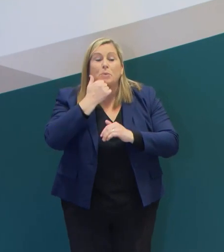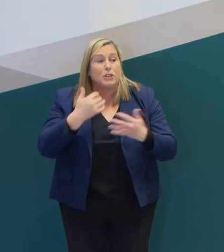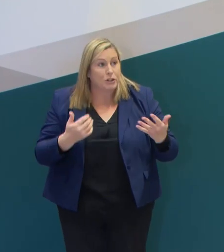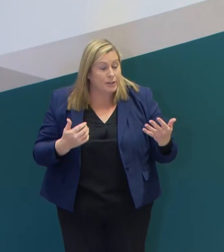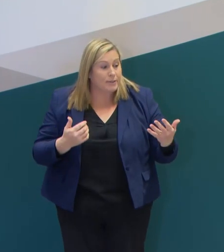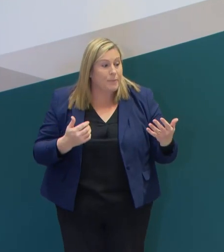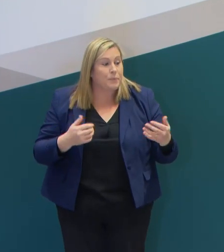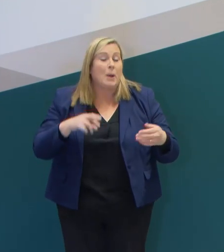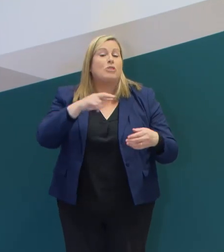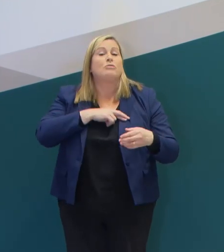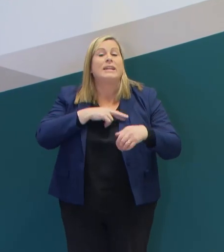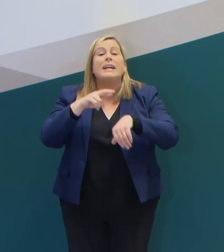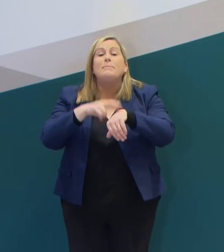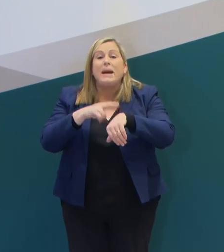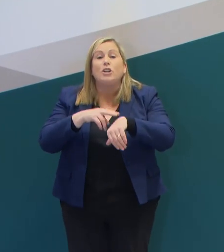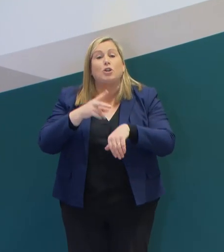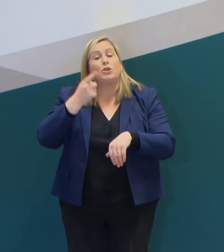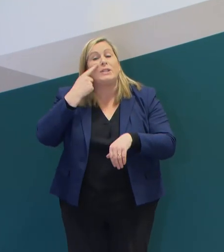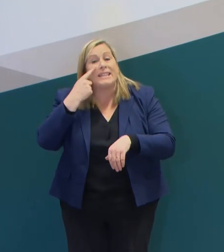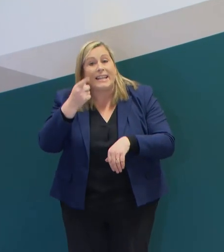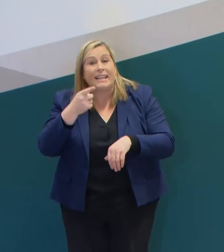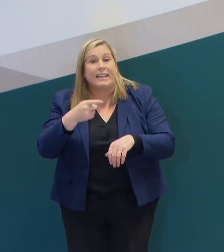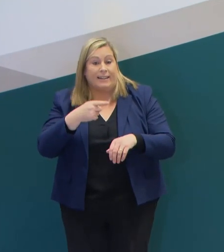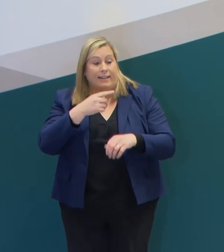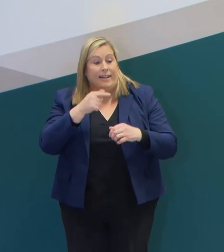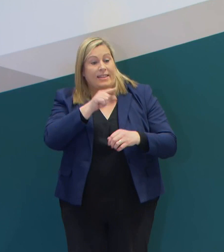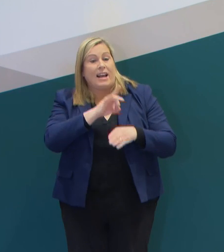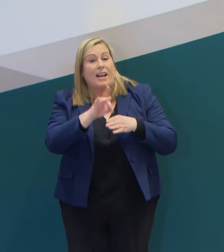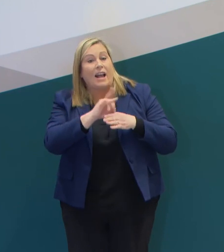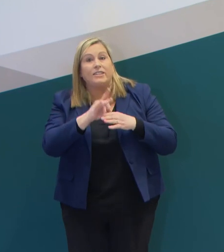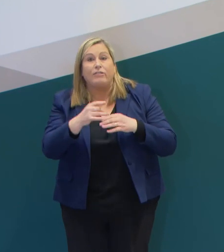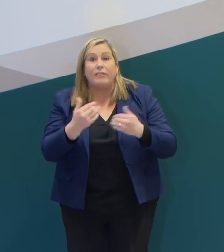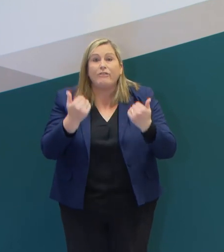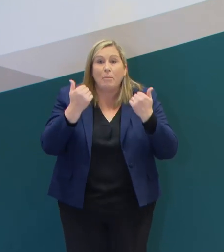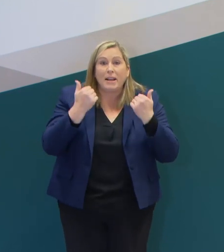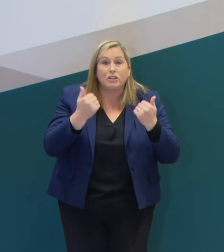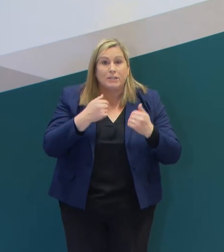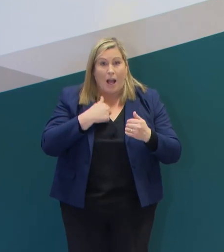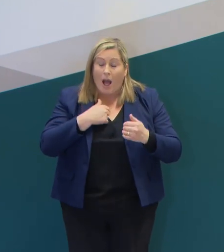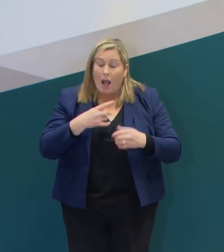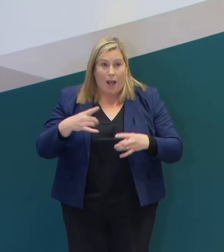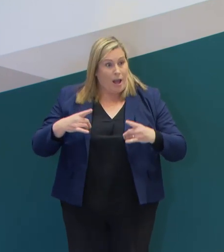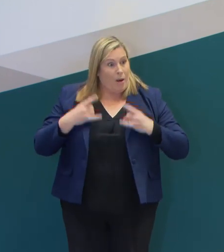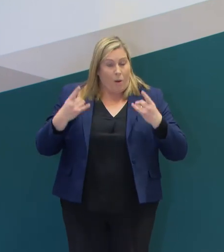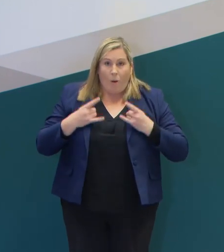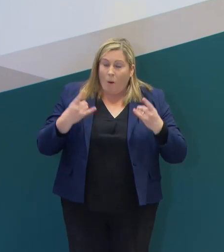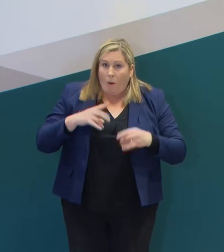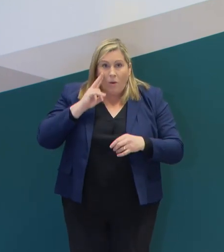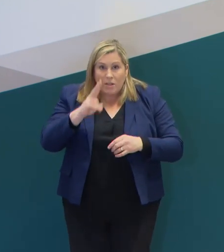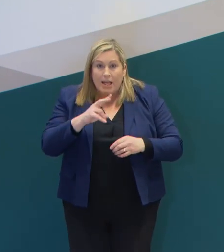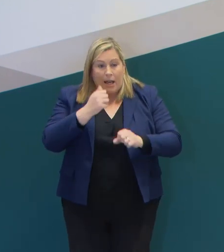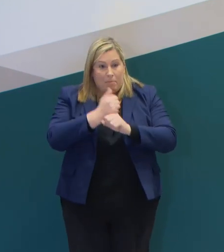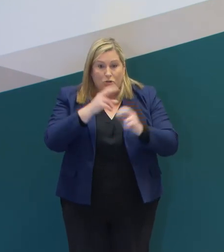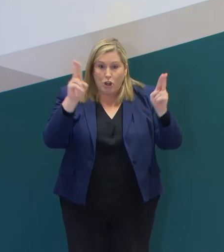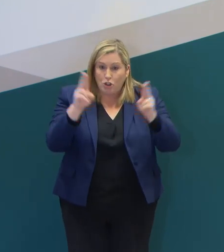that like that than not. I think the encouraging one for me is the one that I mentioned around the 20